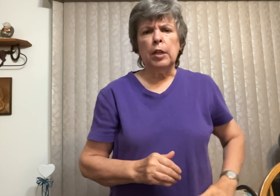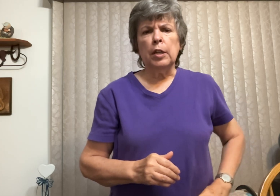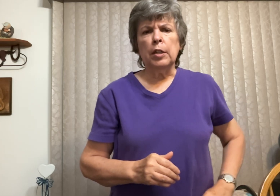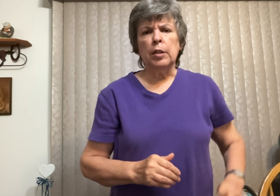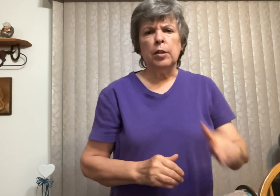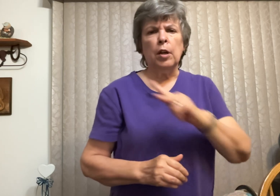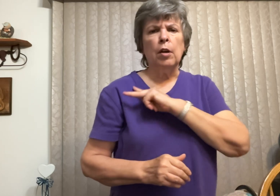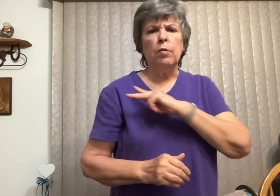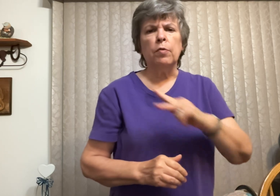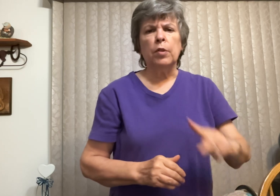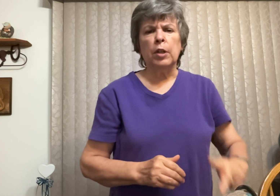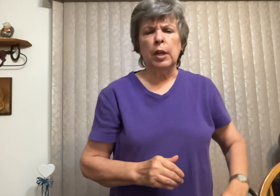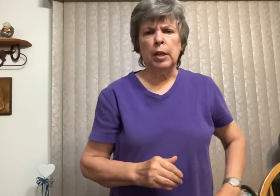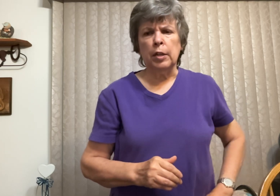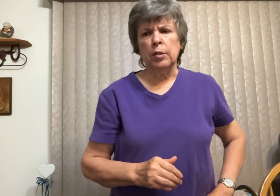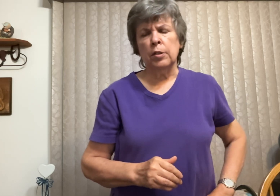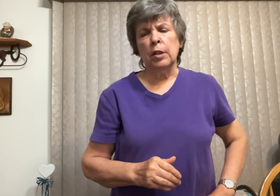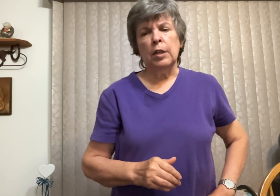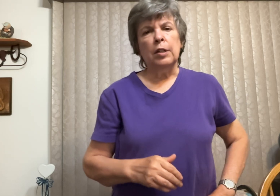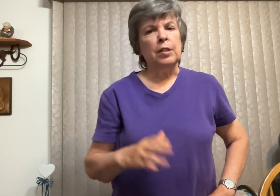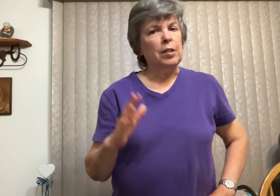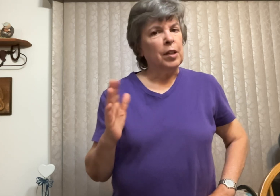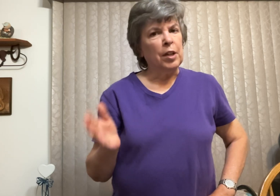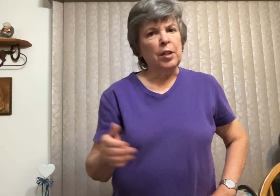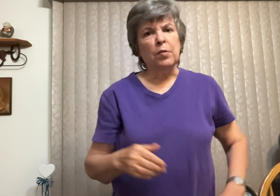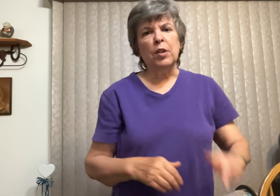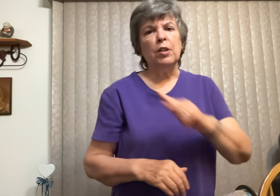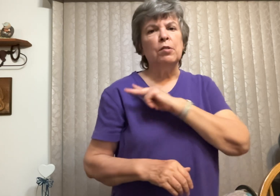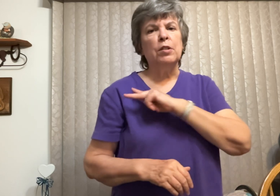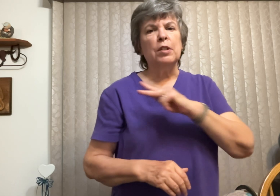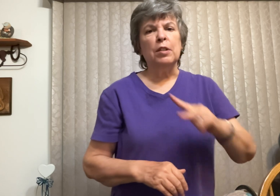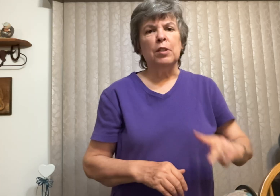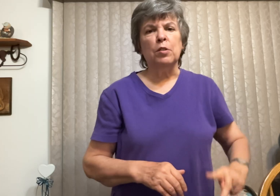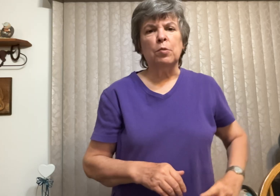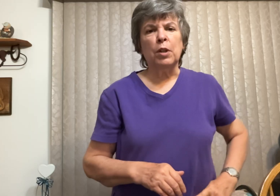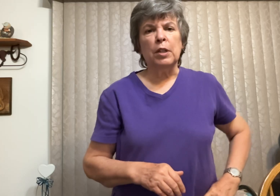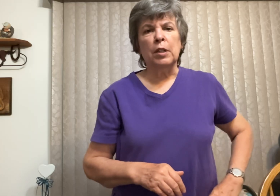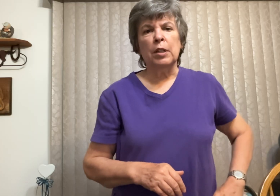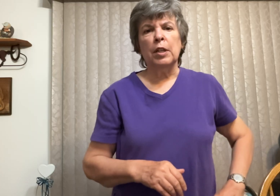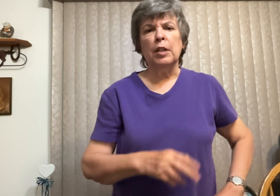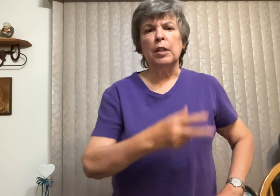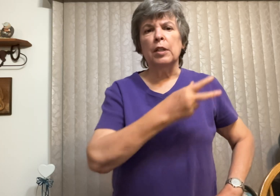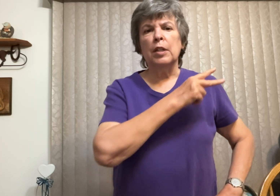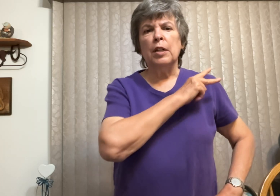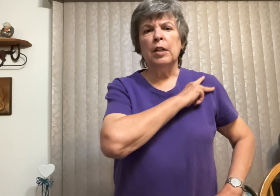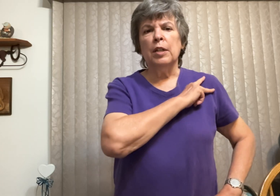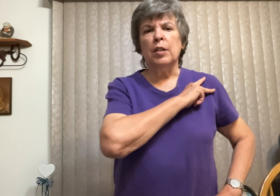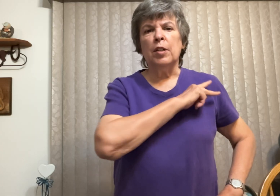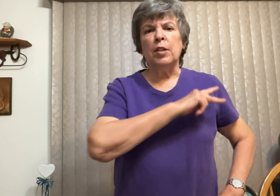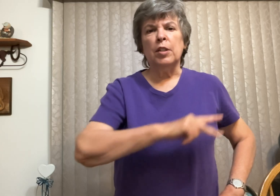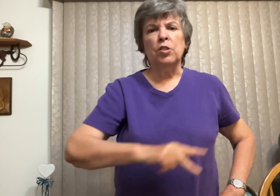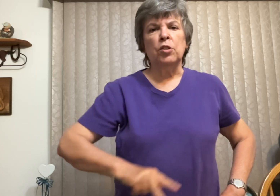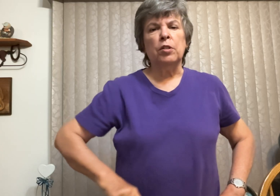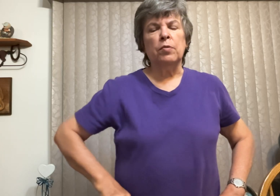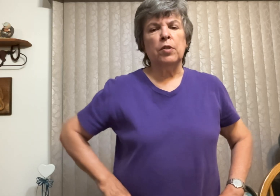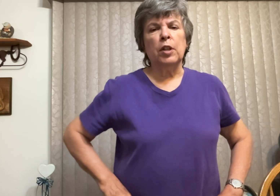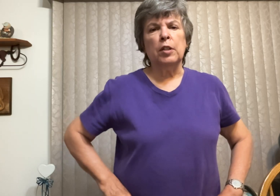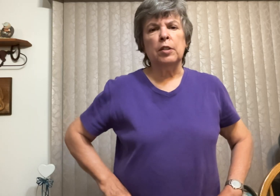King of Kings. The lady in the video did it this way, King, and then she did of Kings that